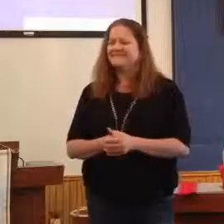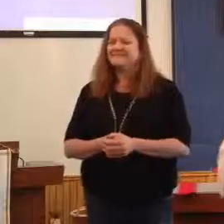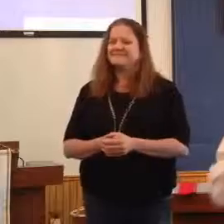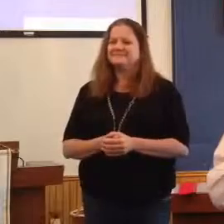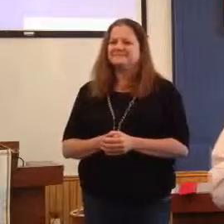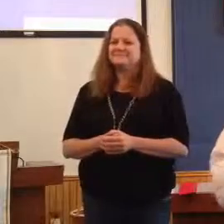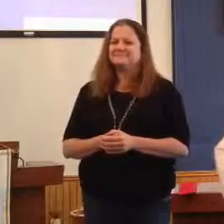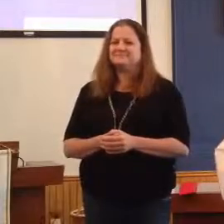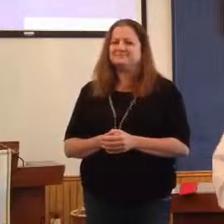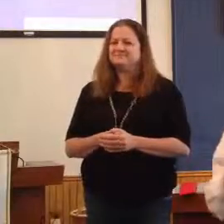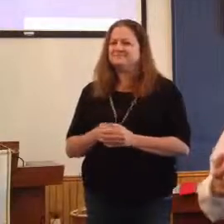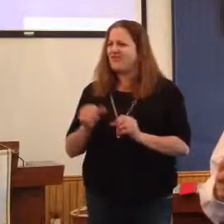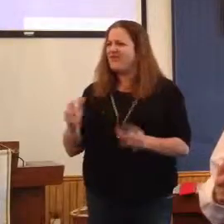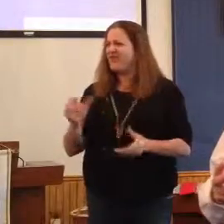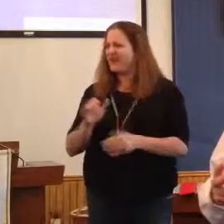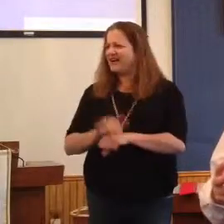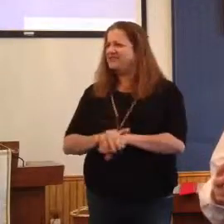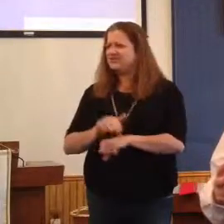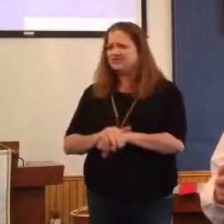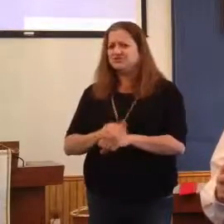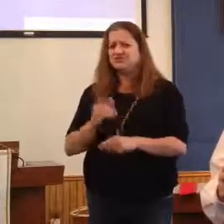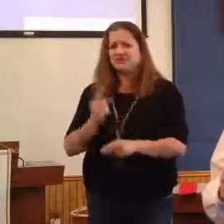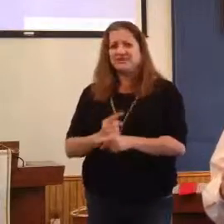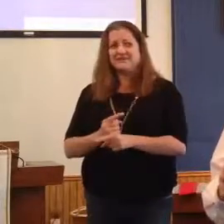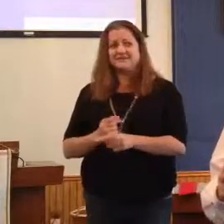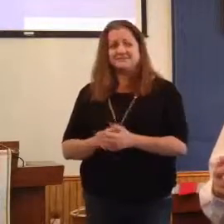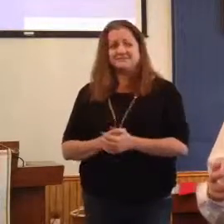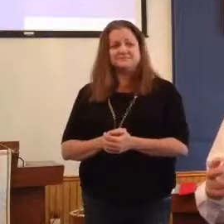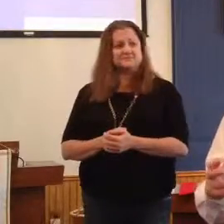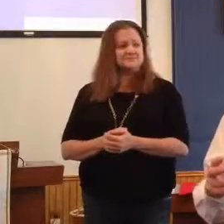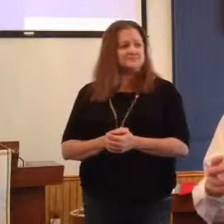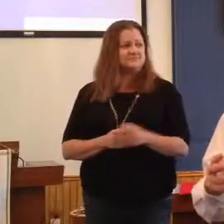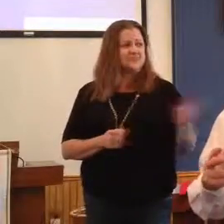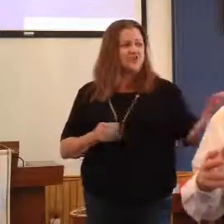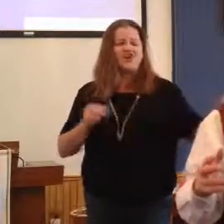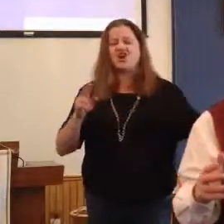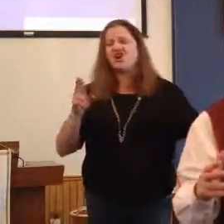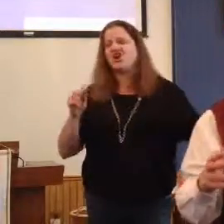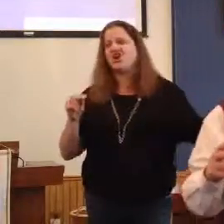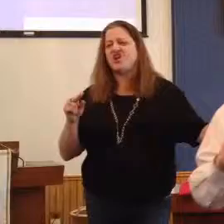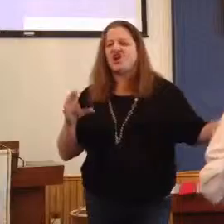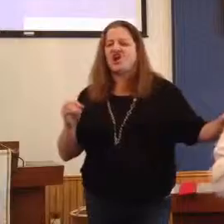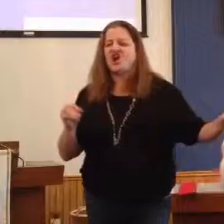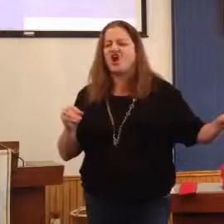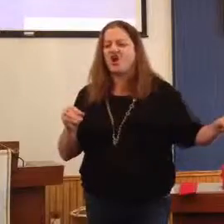You know, we all speak English here, right? No. Not.